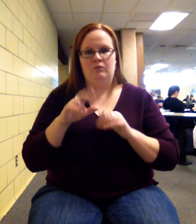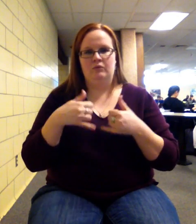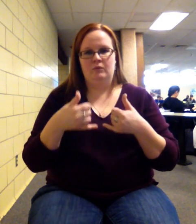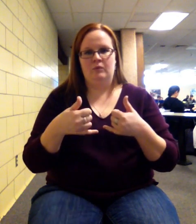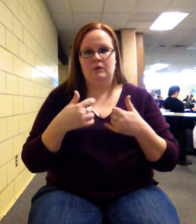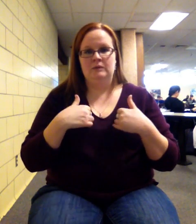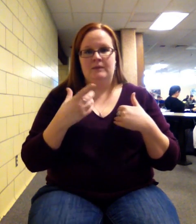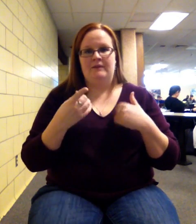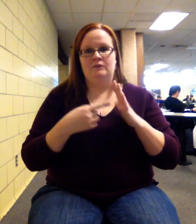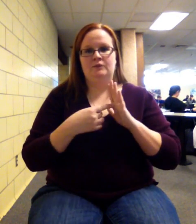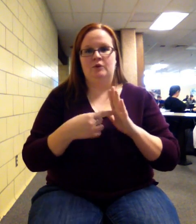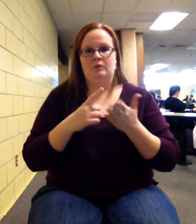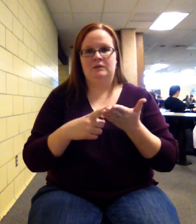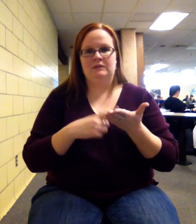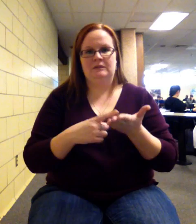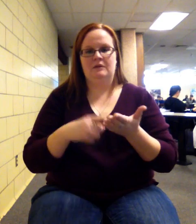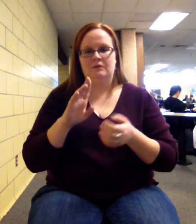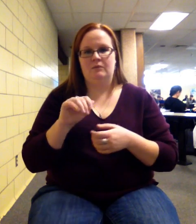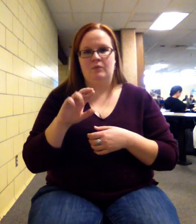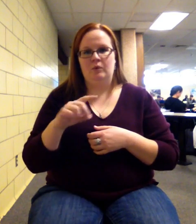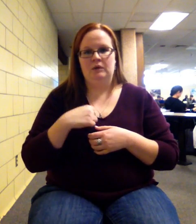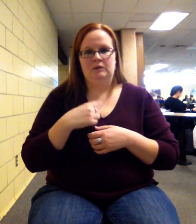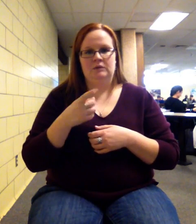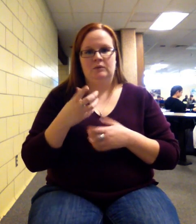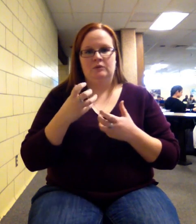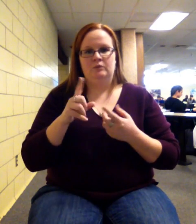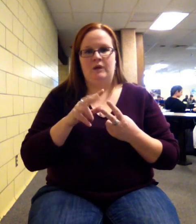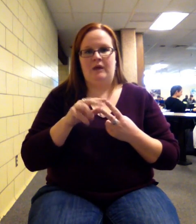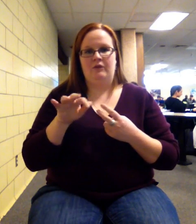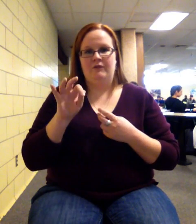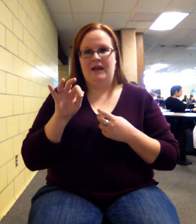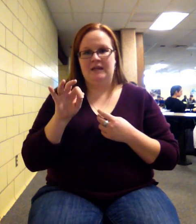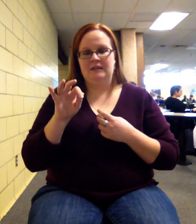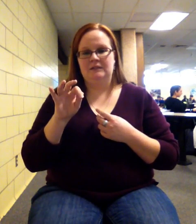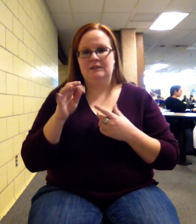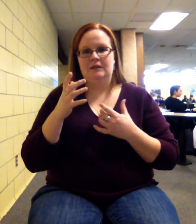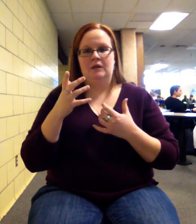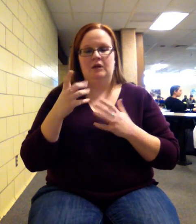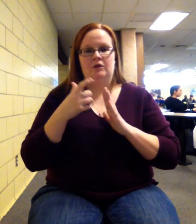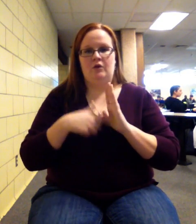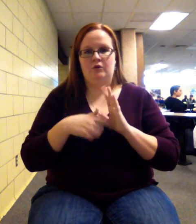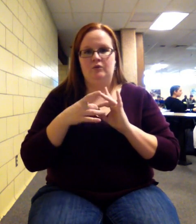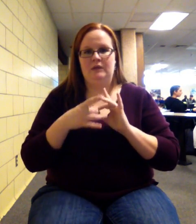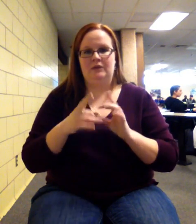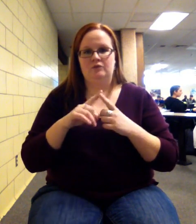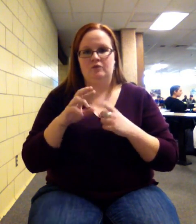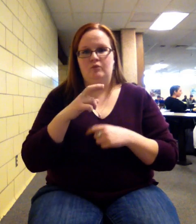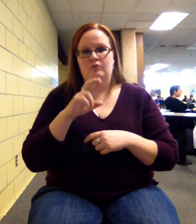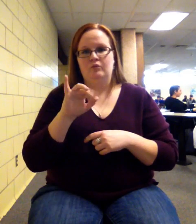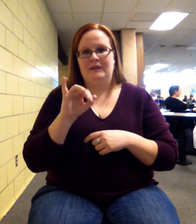discussion board where I'm saying that I want you to either find an article about risk and return as it pertains to investing,